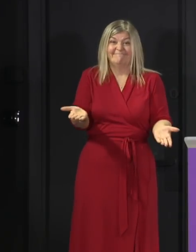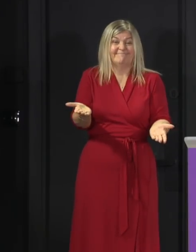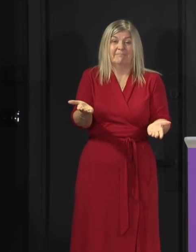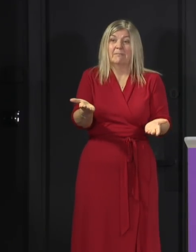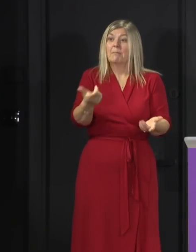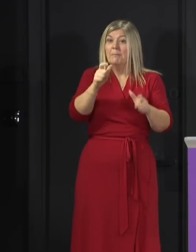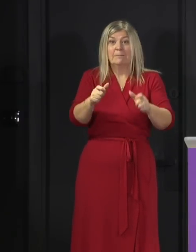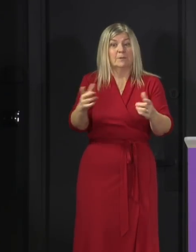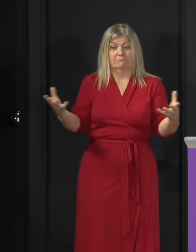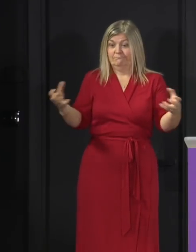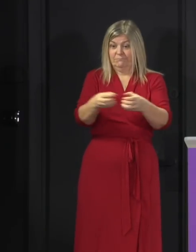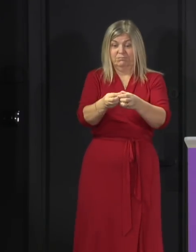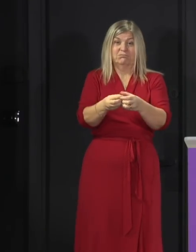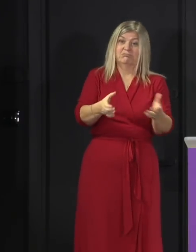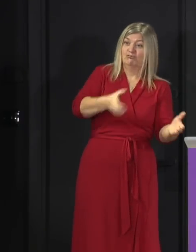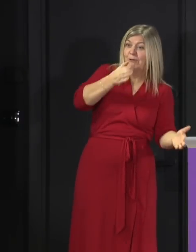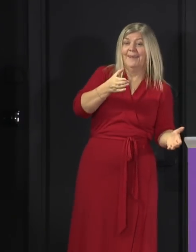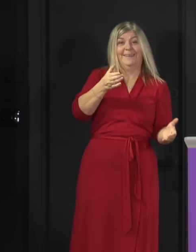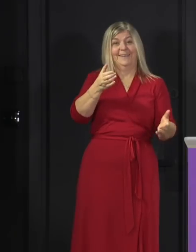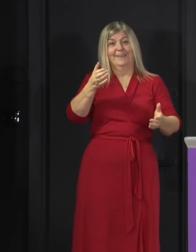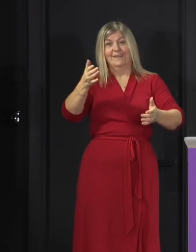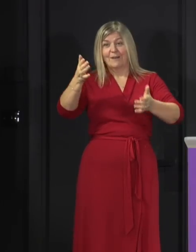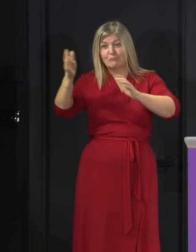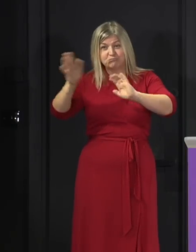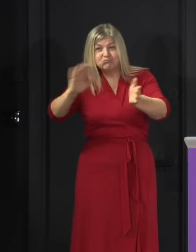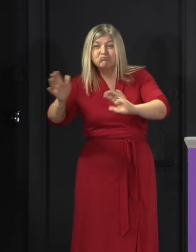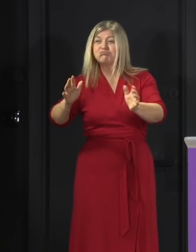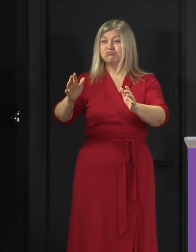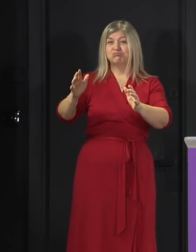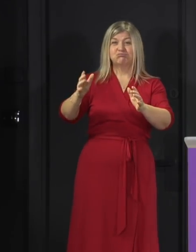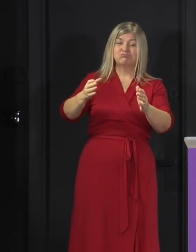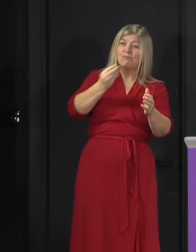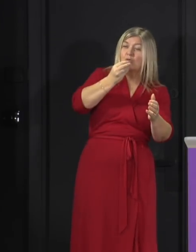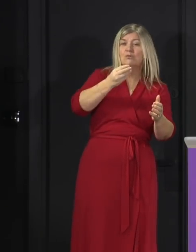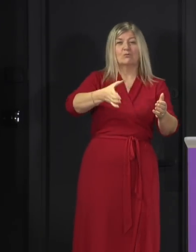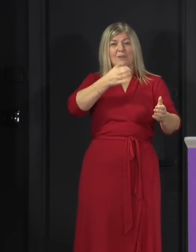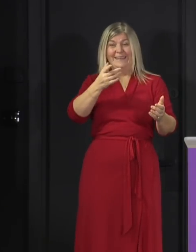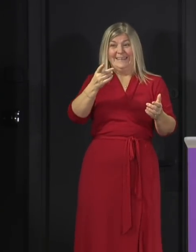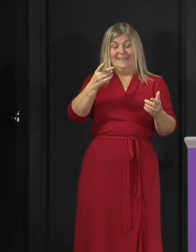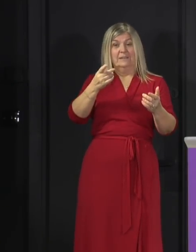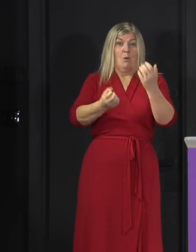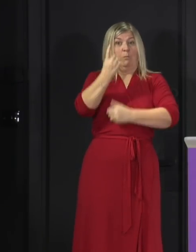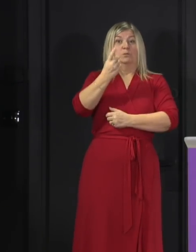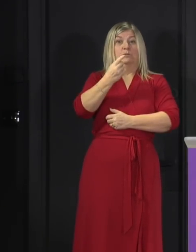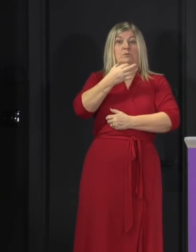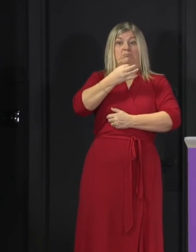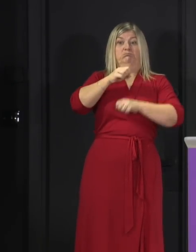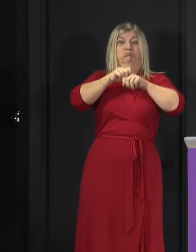that kind of way, then we are giving the virus opportunities to spread, and that is absolutely the last thing we should be doing